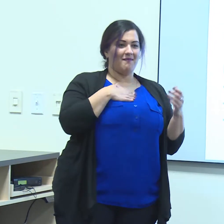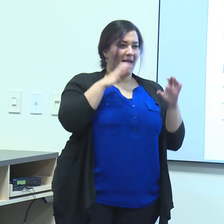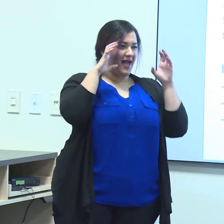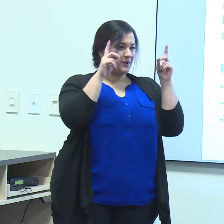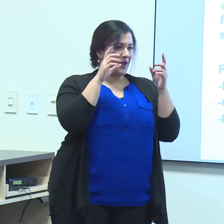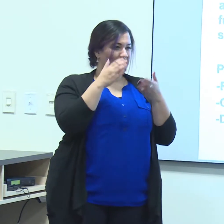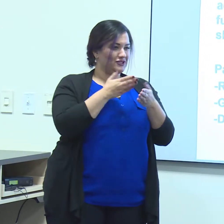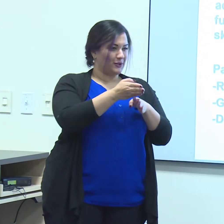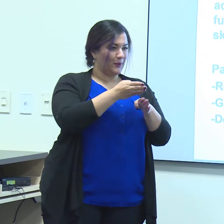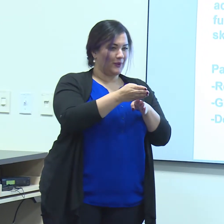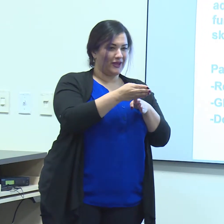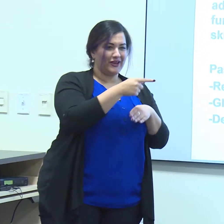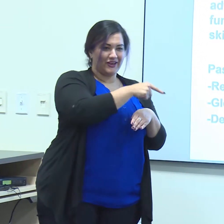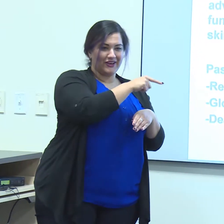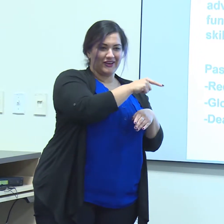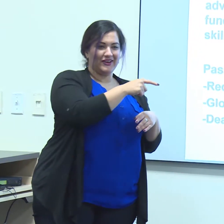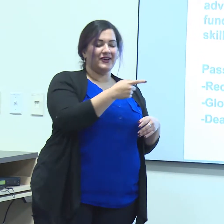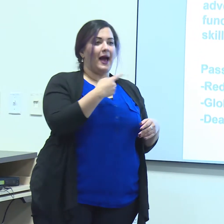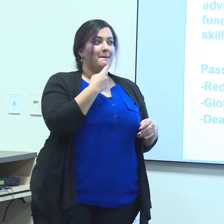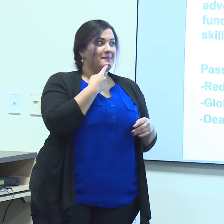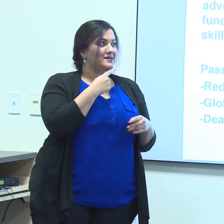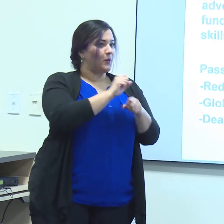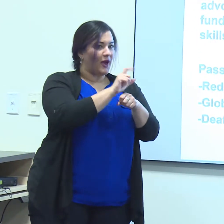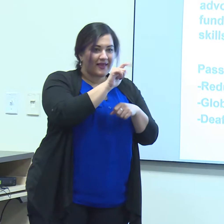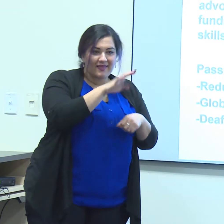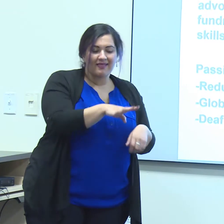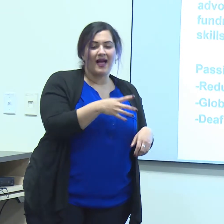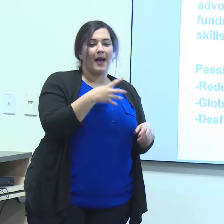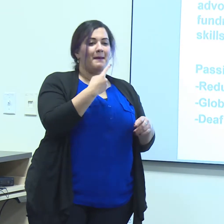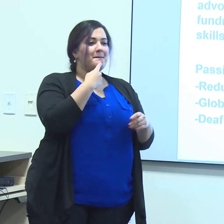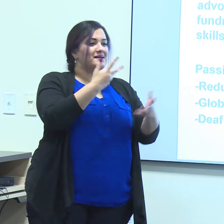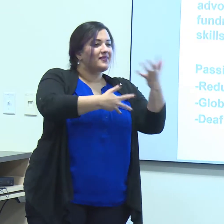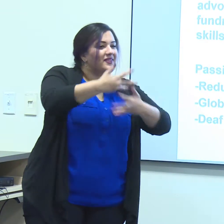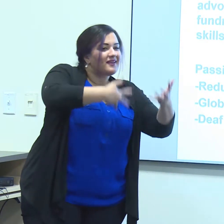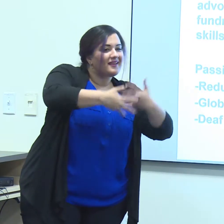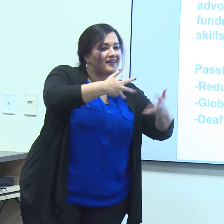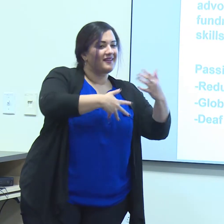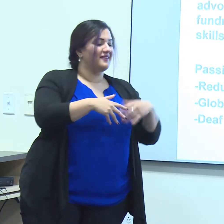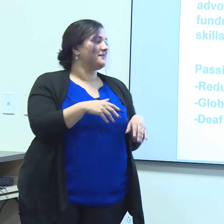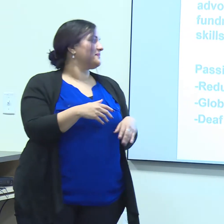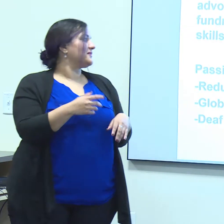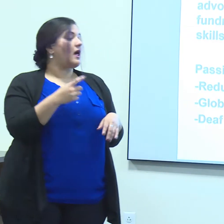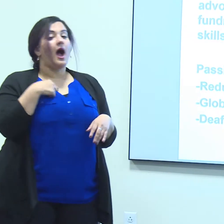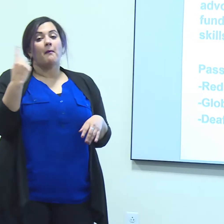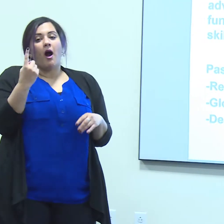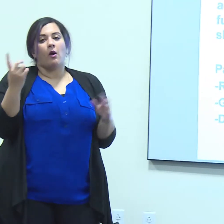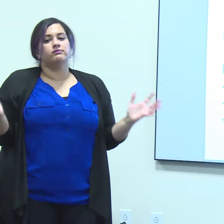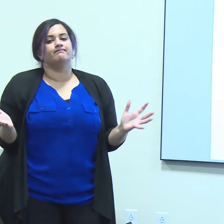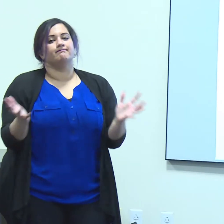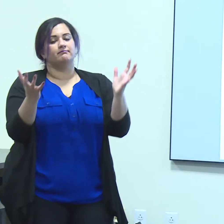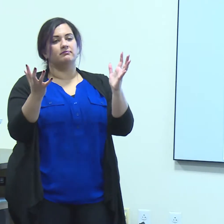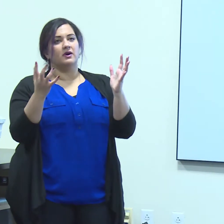the academic part of my world, working in the lab and the research and interacting with other